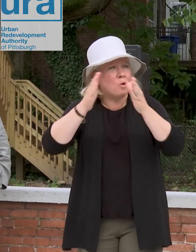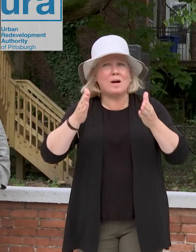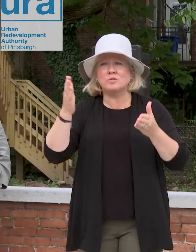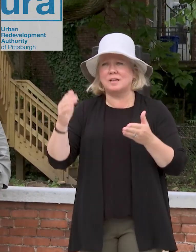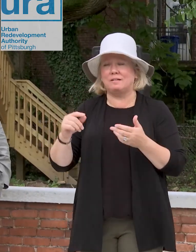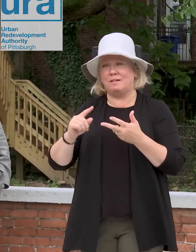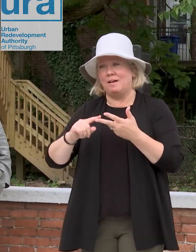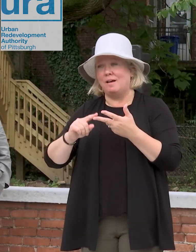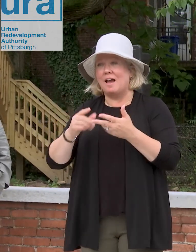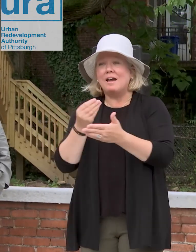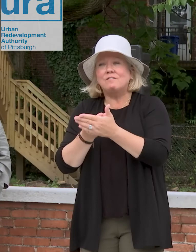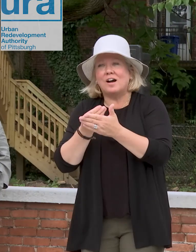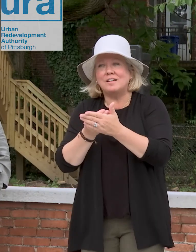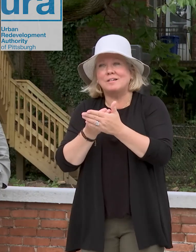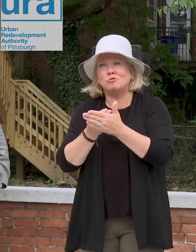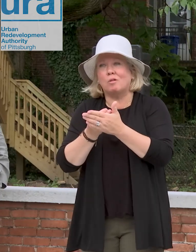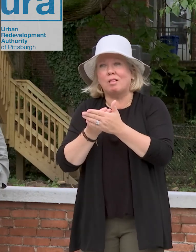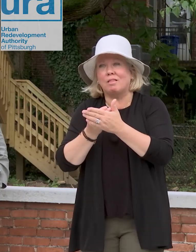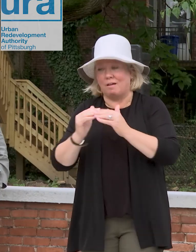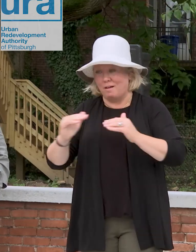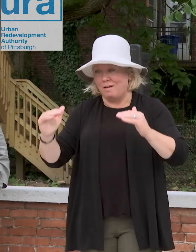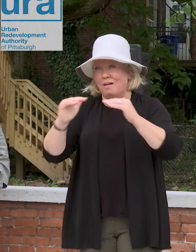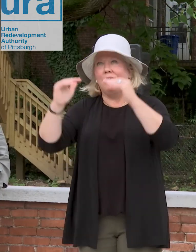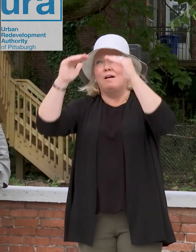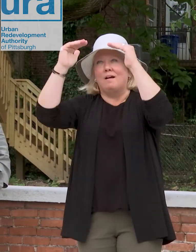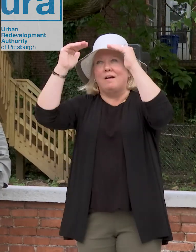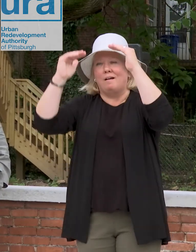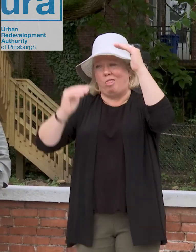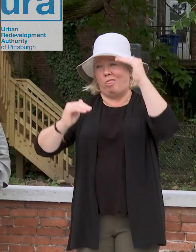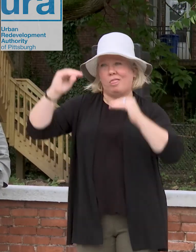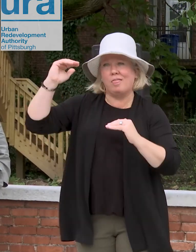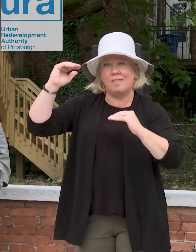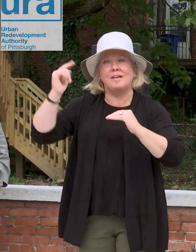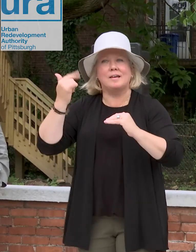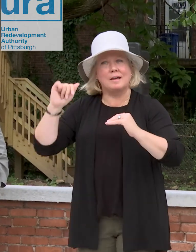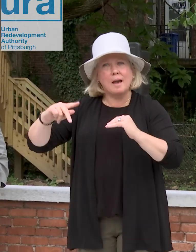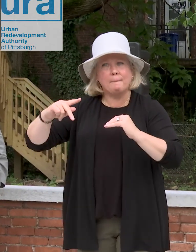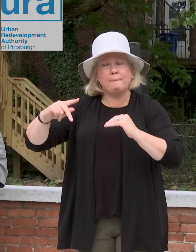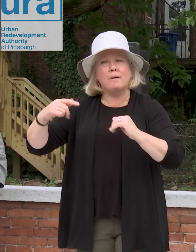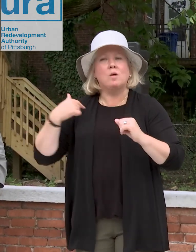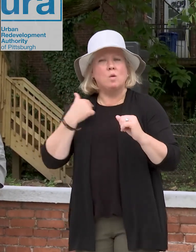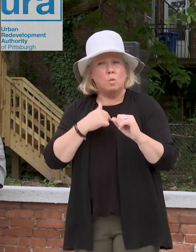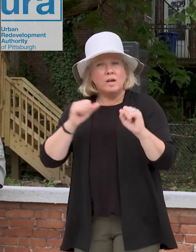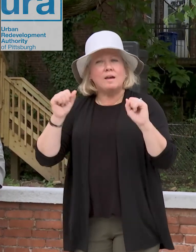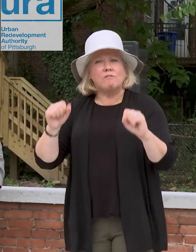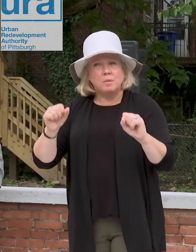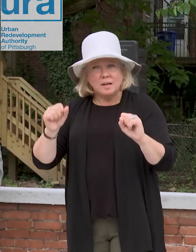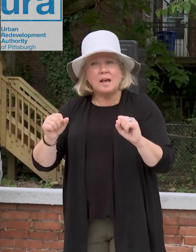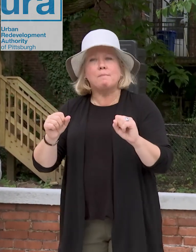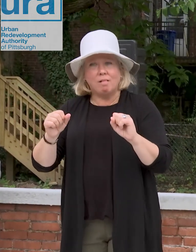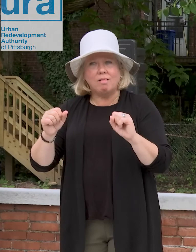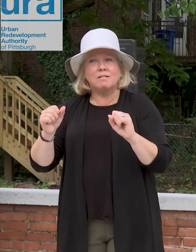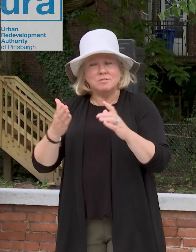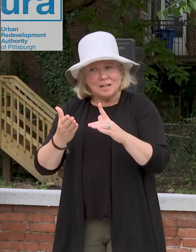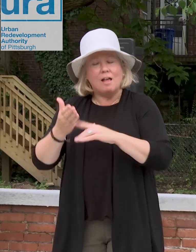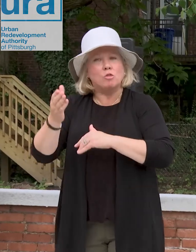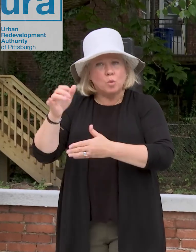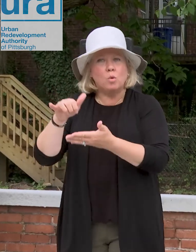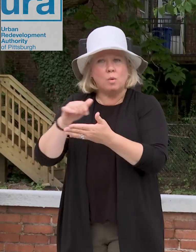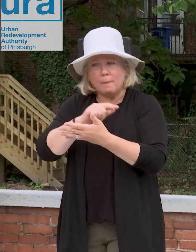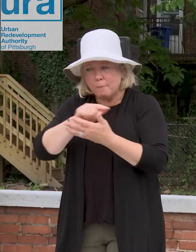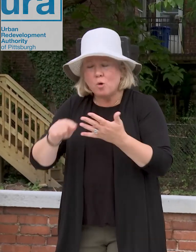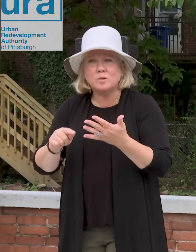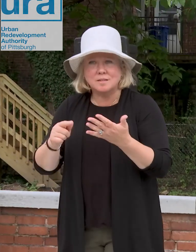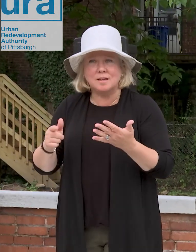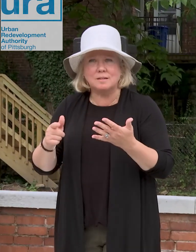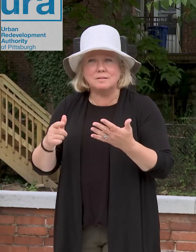gap. But through strong commitments, committed partnerships, we've been able to tackle a lot of those challenges. I'd like to acknowledge some of those